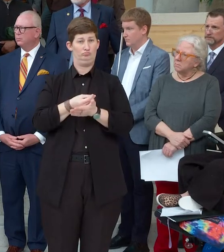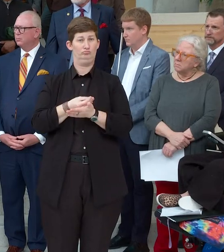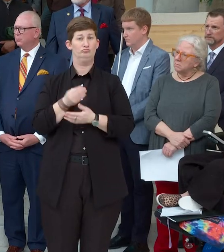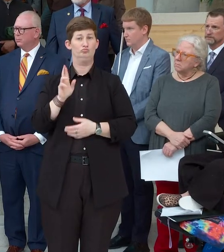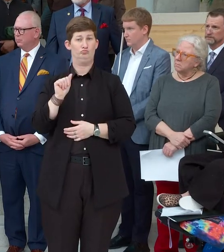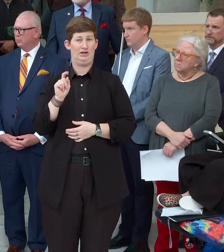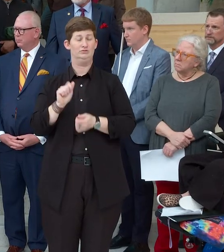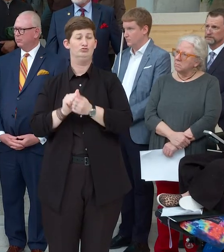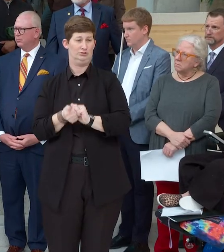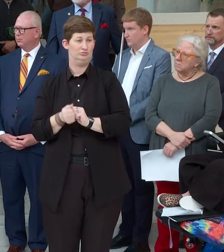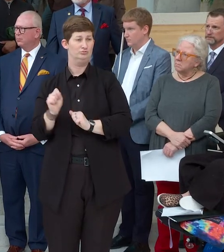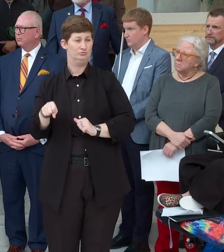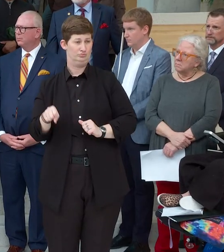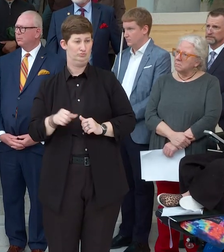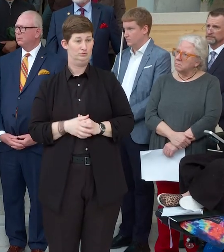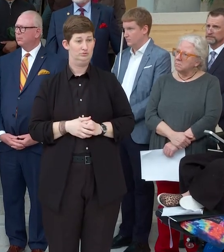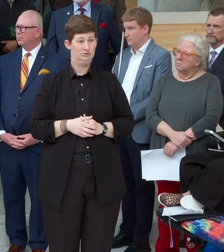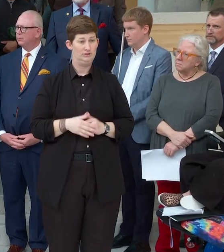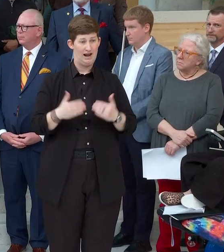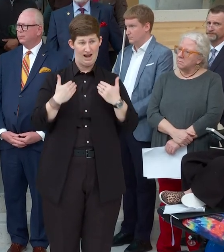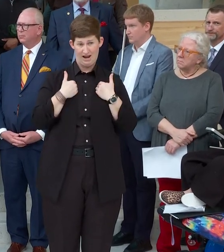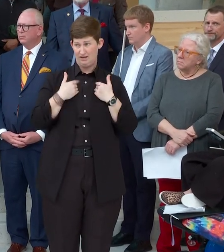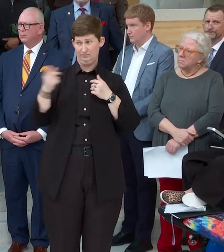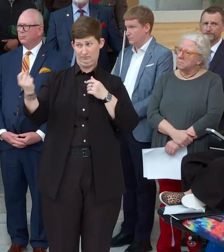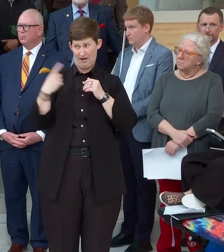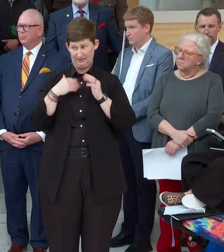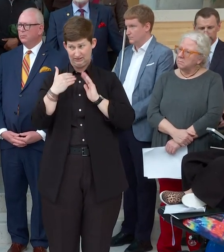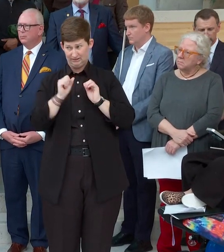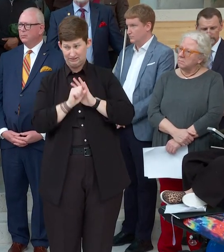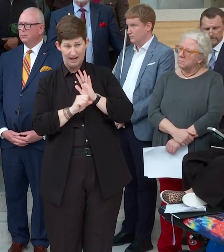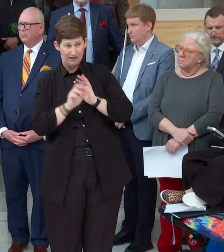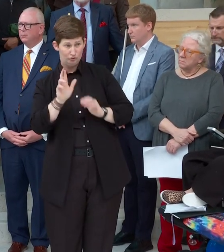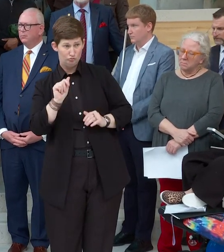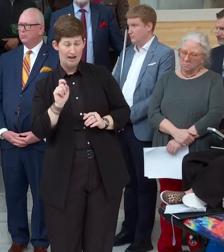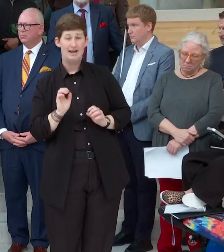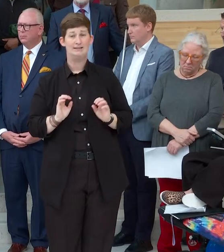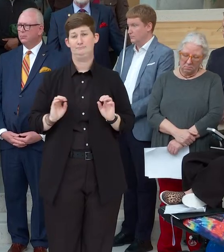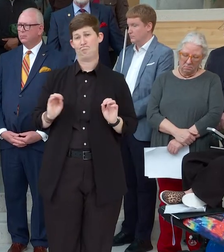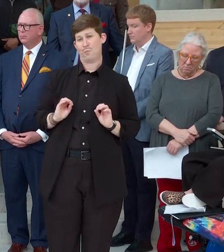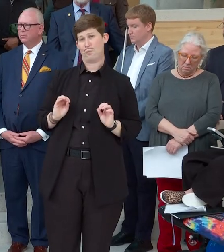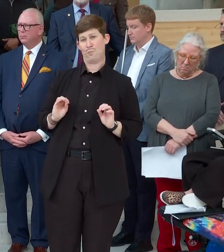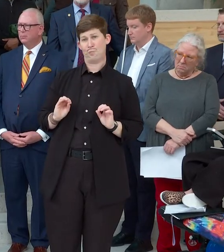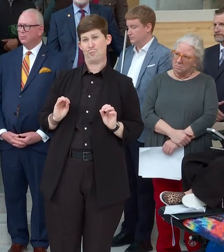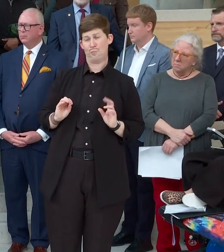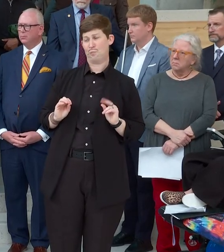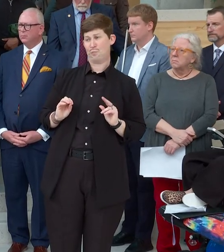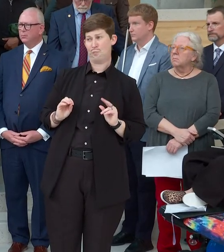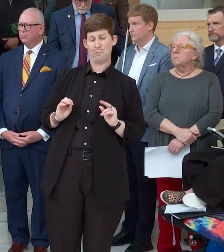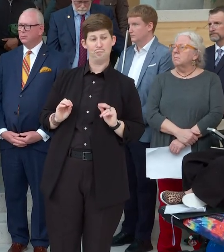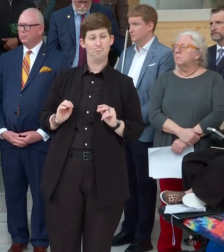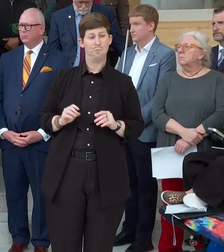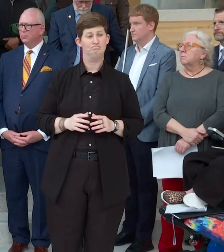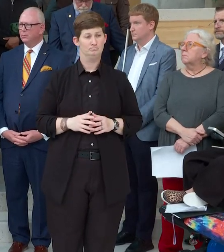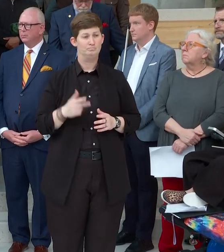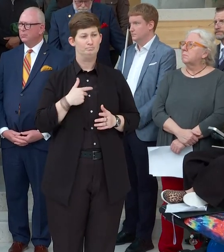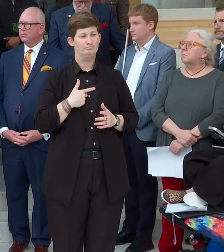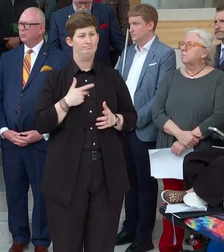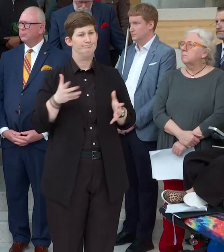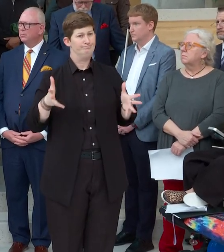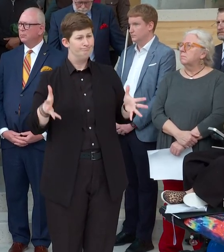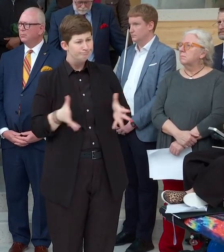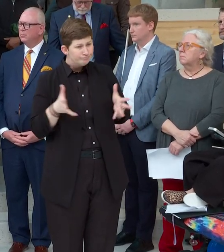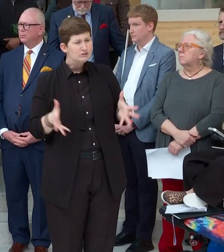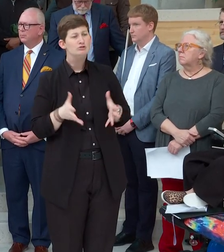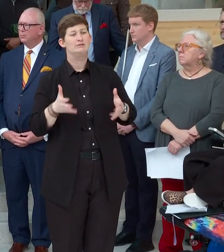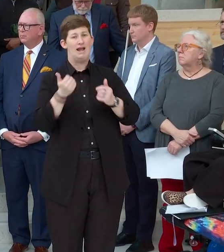So there isn't a state rate, as far as I'm aware, yet. That is being negotiated at the state level. What I'm encouraging everyone to do is look